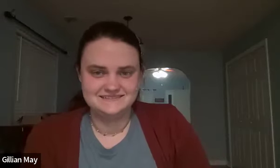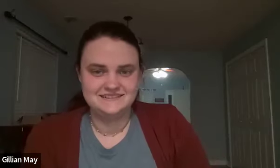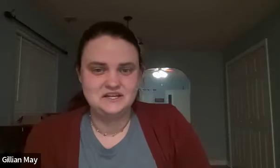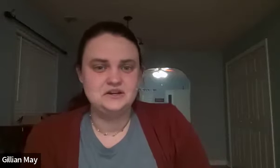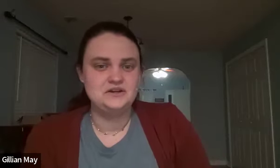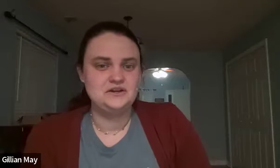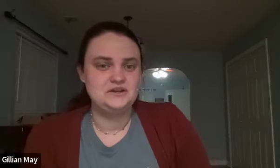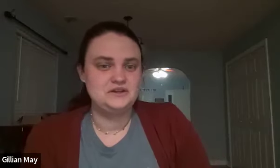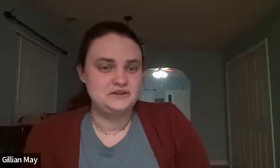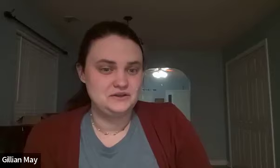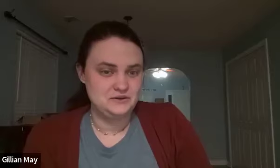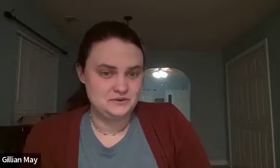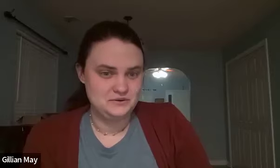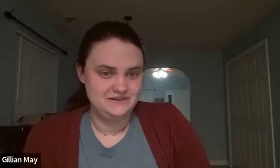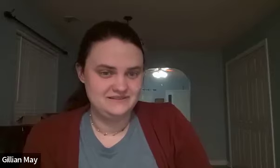Mhm. Q.